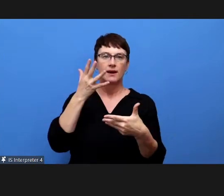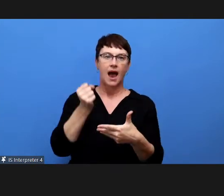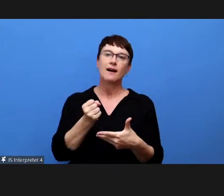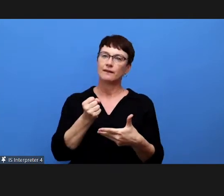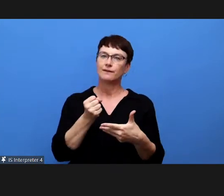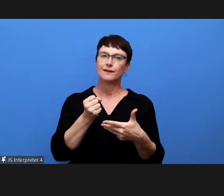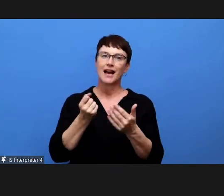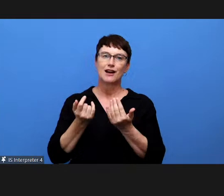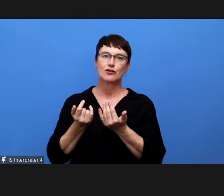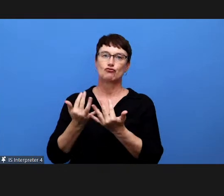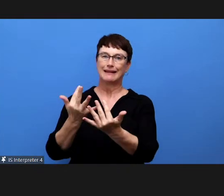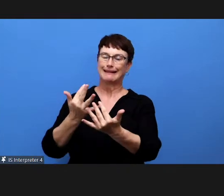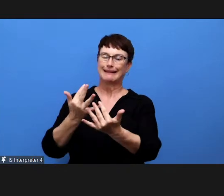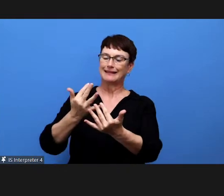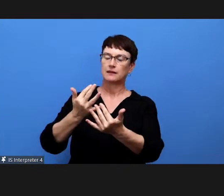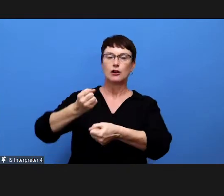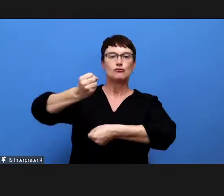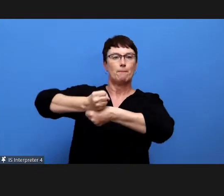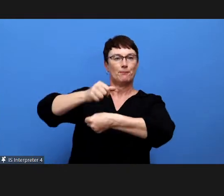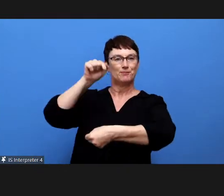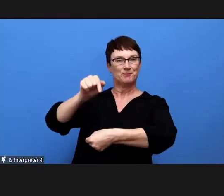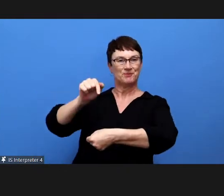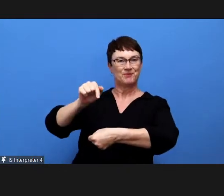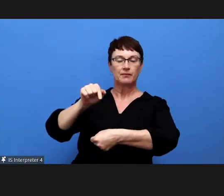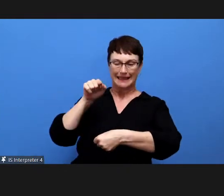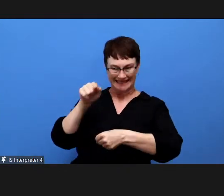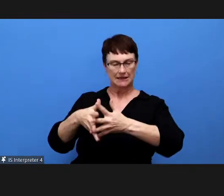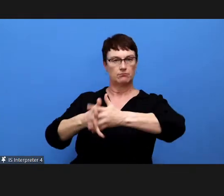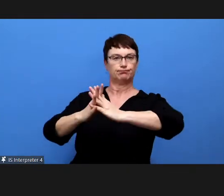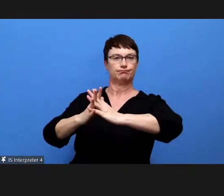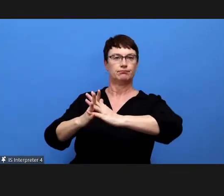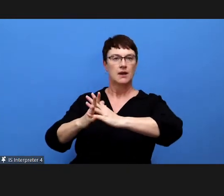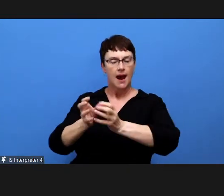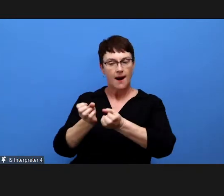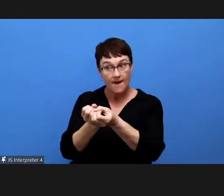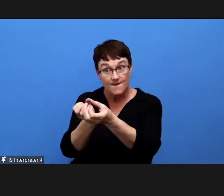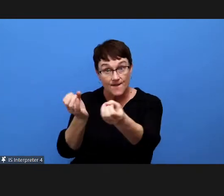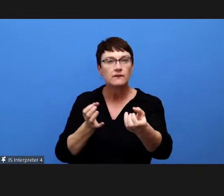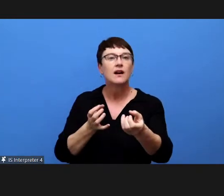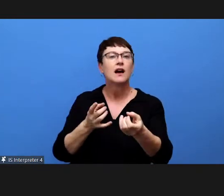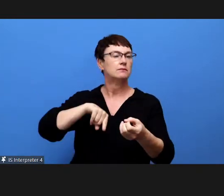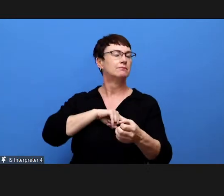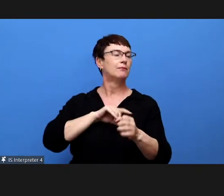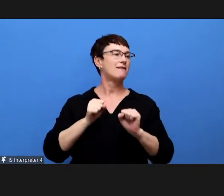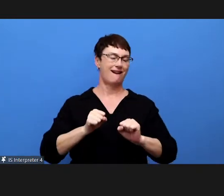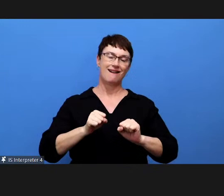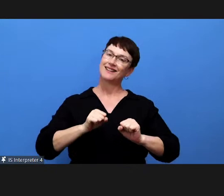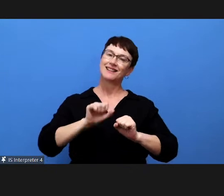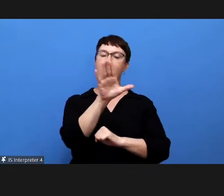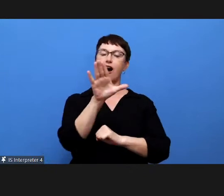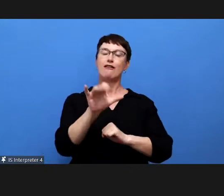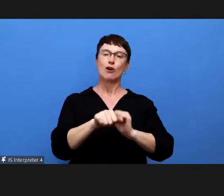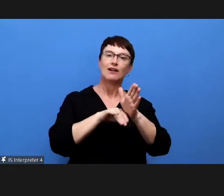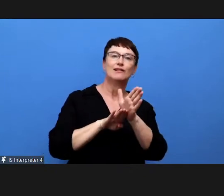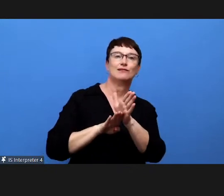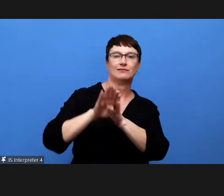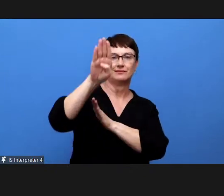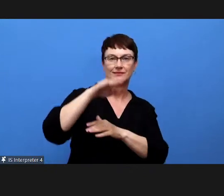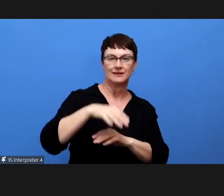that can help us monitor some of these emerging needs. When you look at climate action, yesterday we had a wonderful